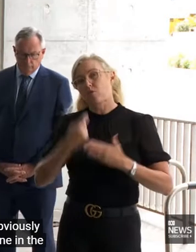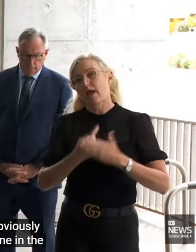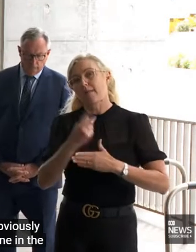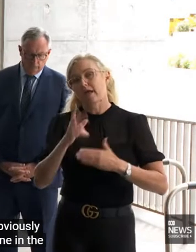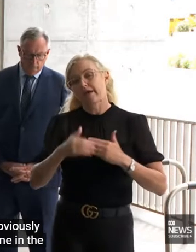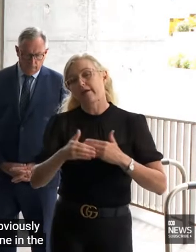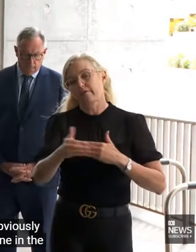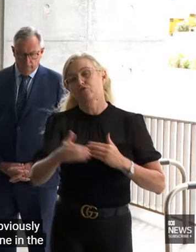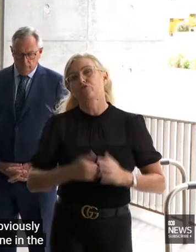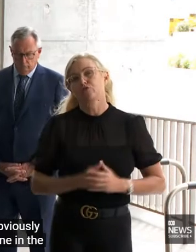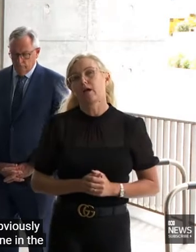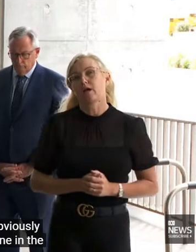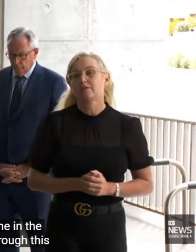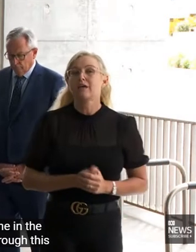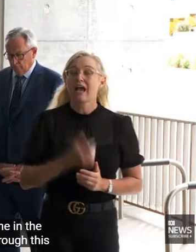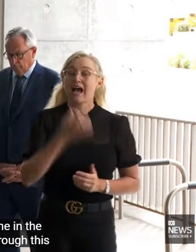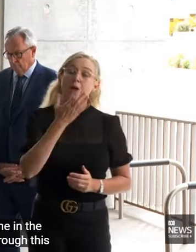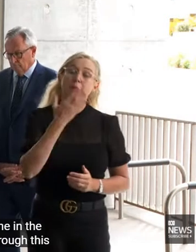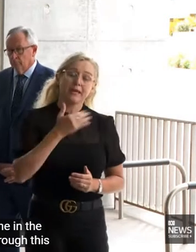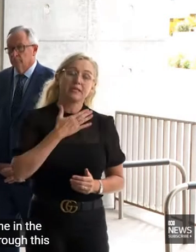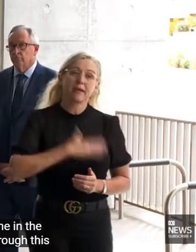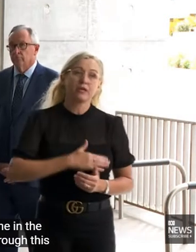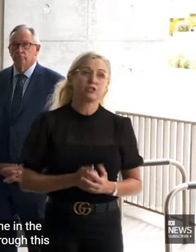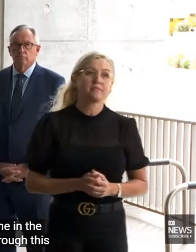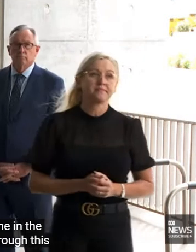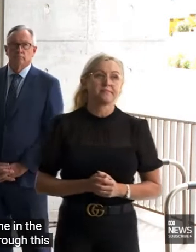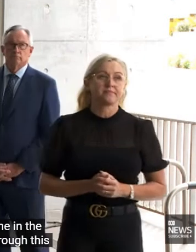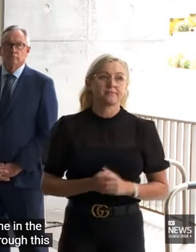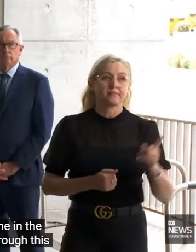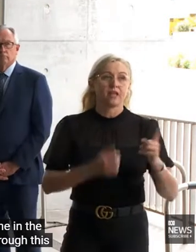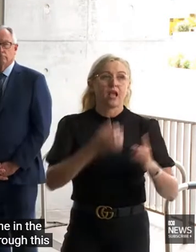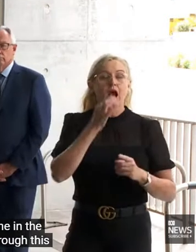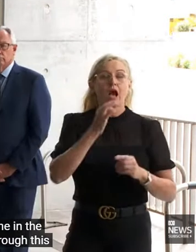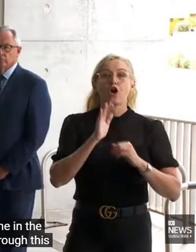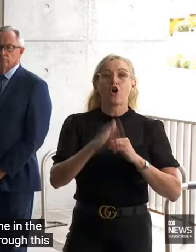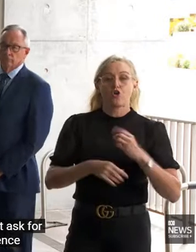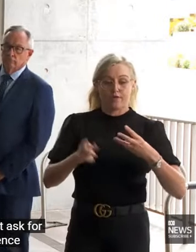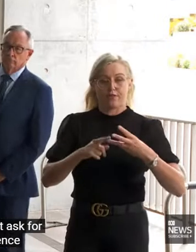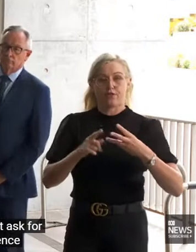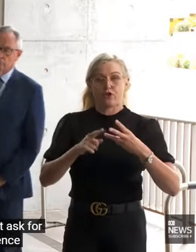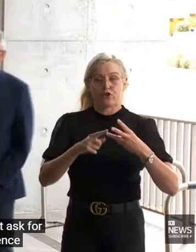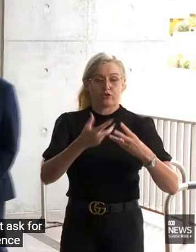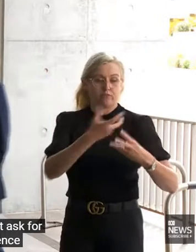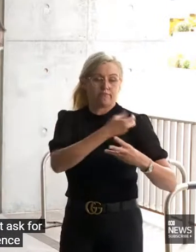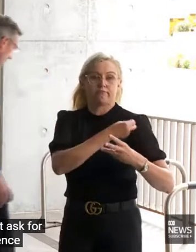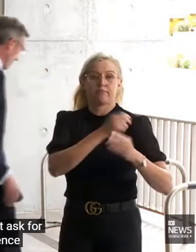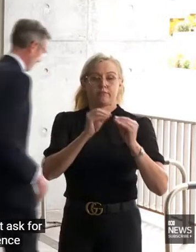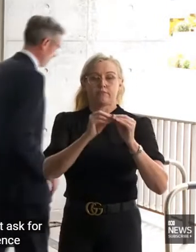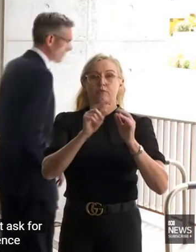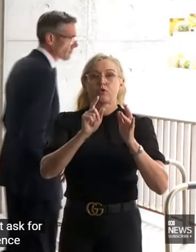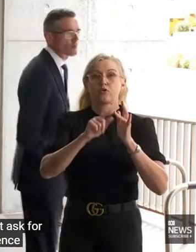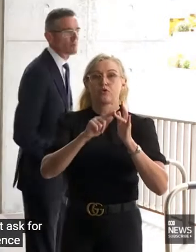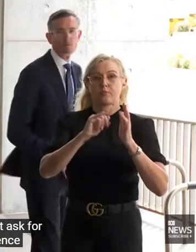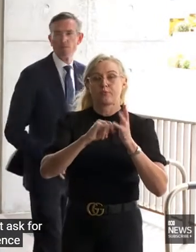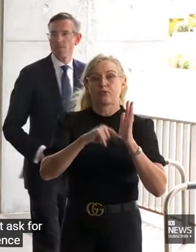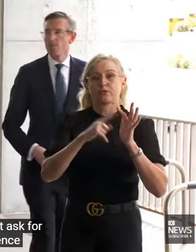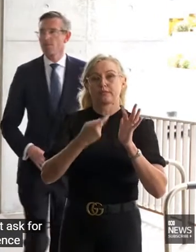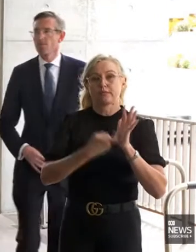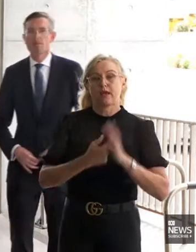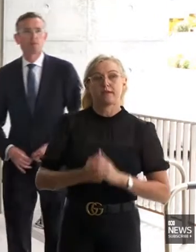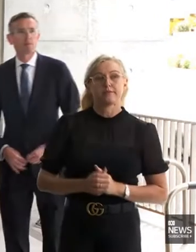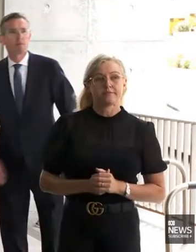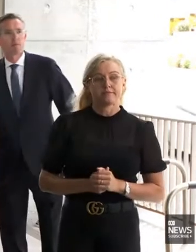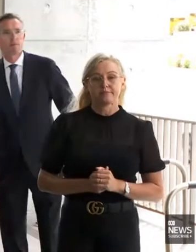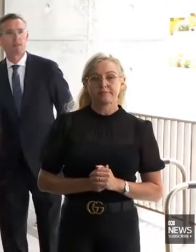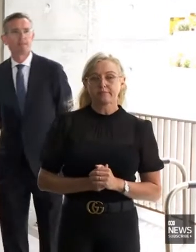phase. And I just ask for everyone's patience. Can we talk about boosters as well, Minister? Just in terms of boosters, as Dr.